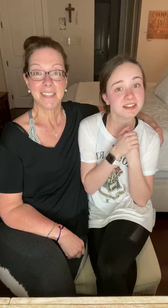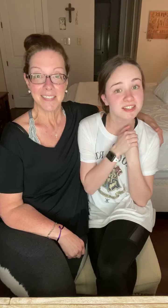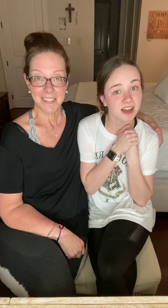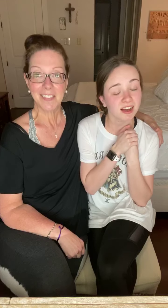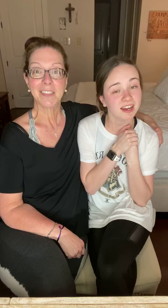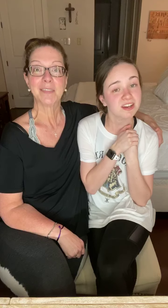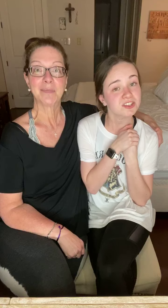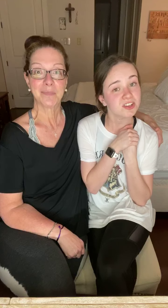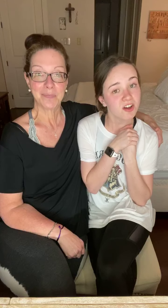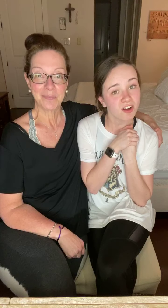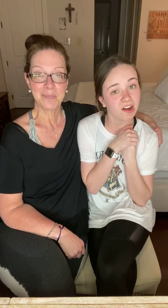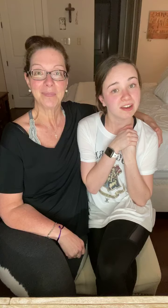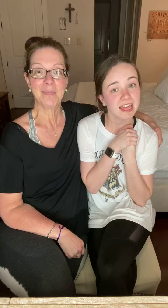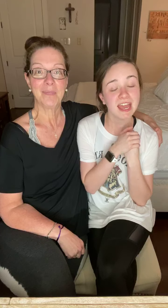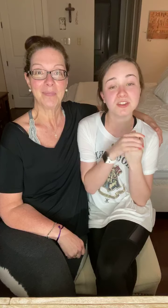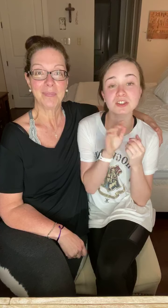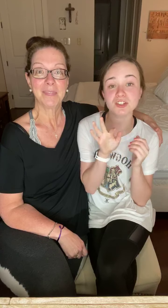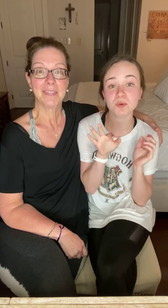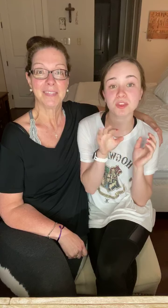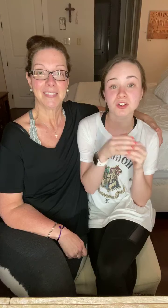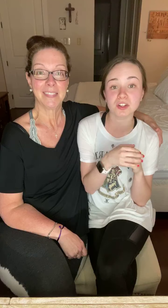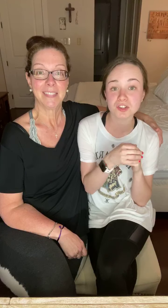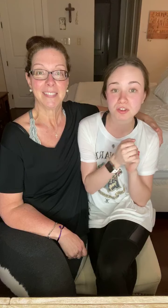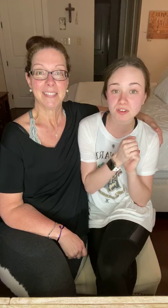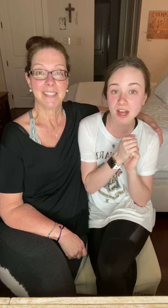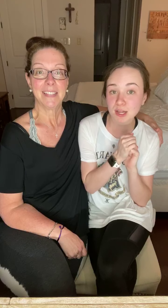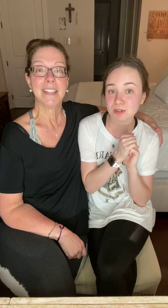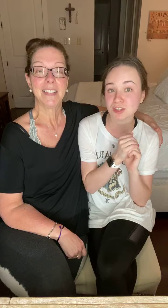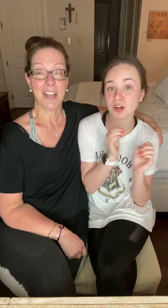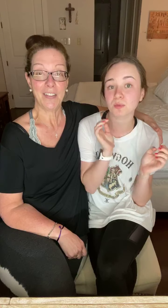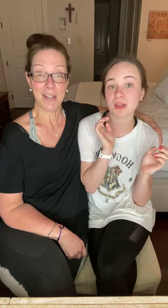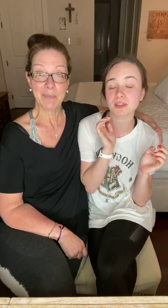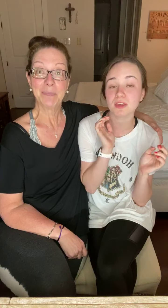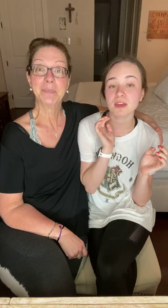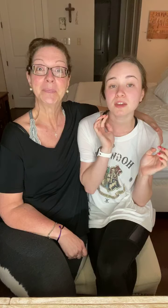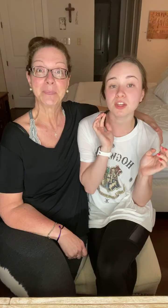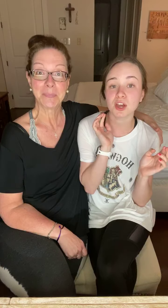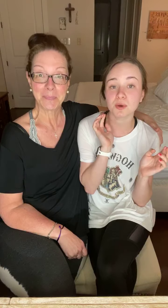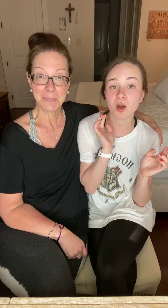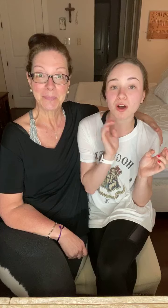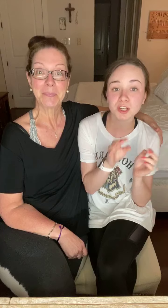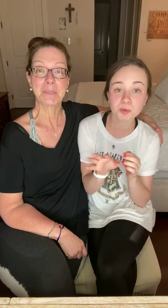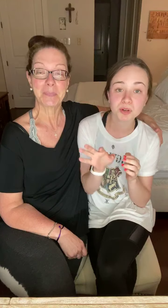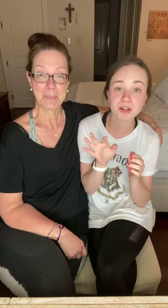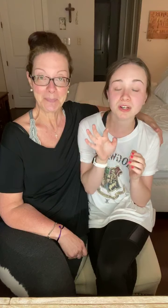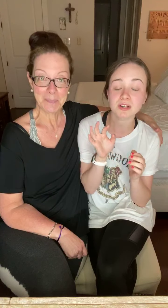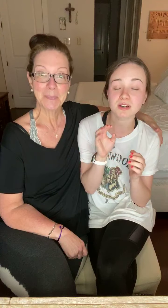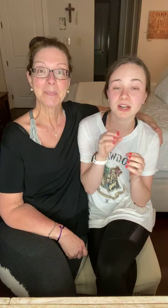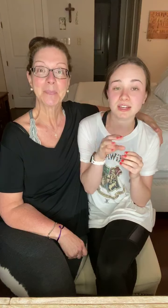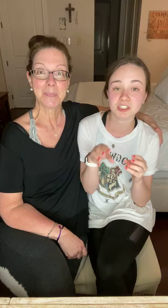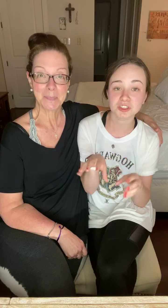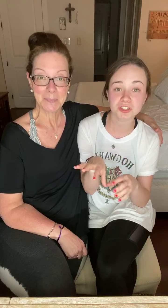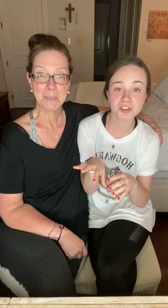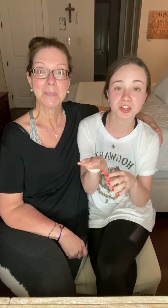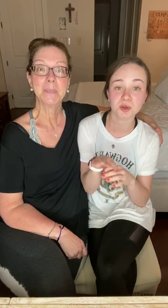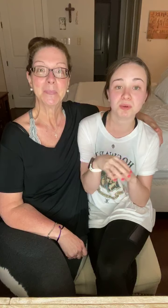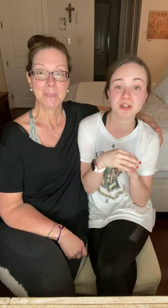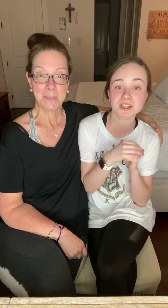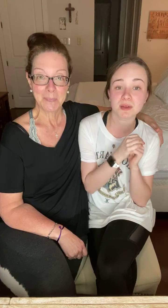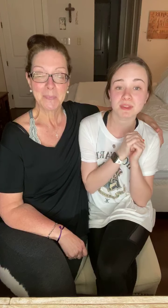to sign a song. And you can start with a nursery rhyme or start with, you know, an audio book, like a children's audio book or something.